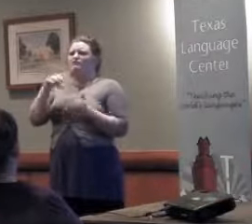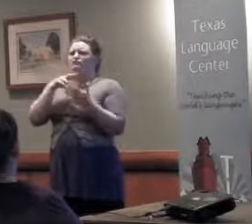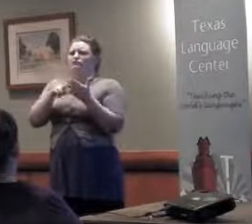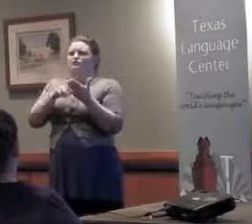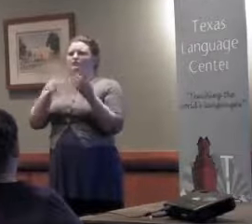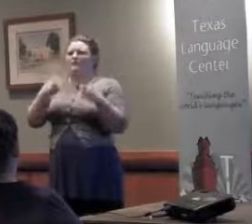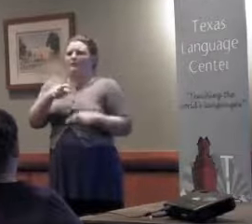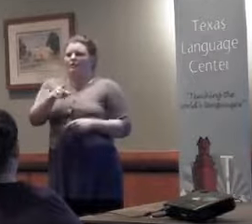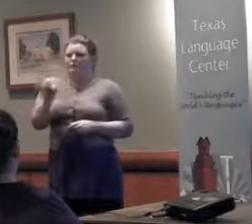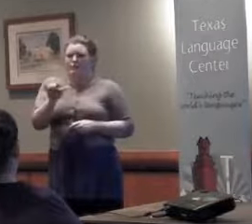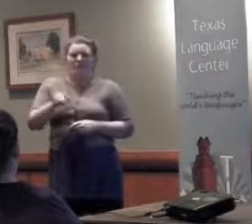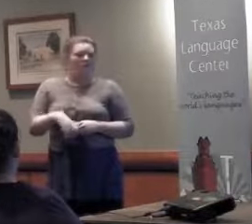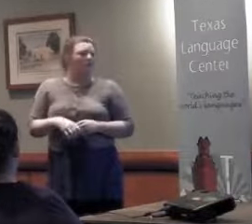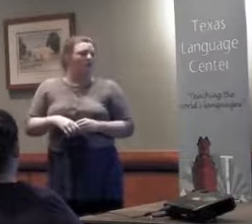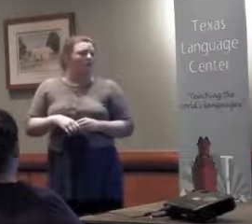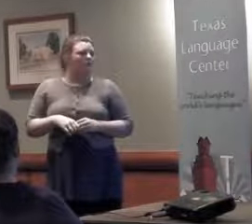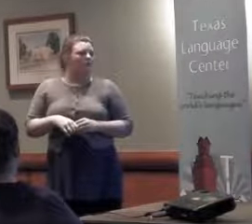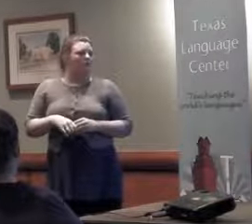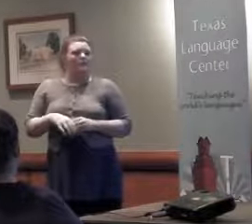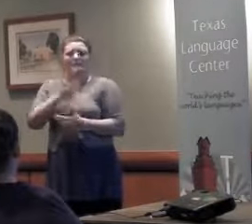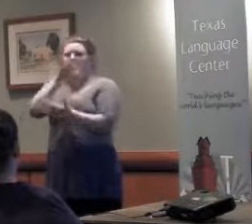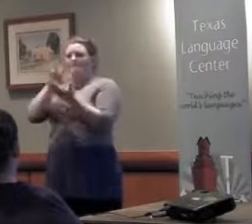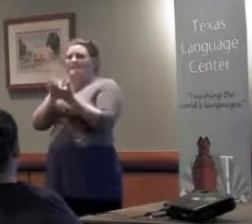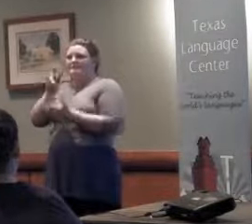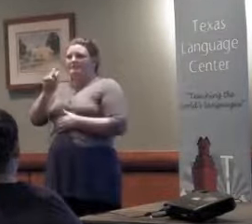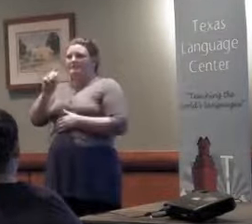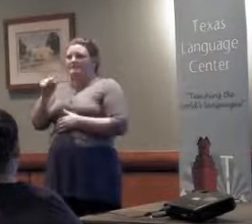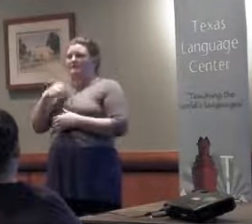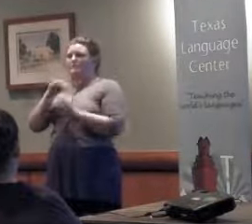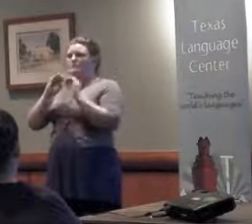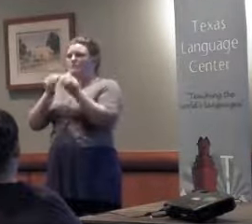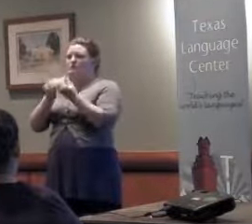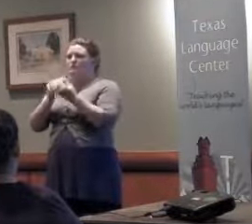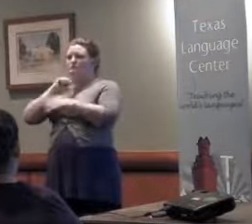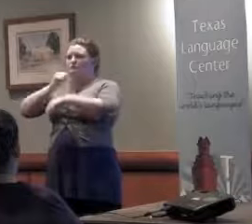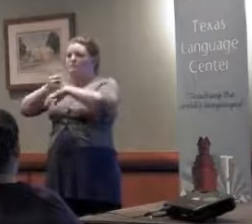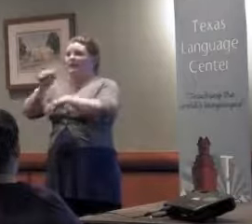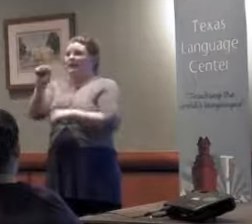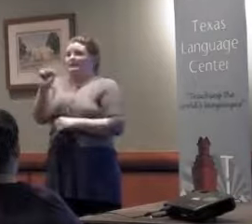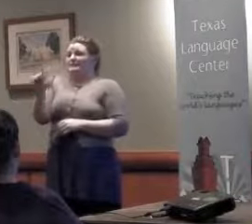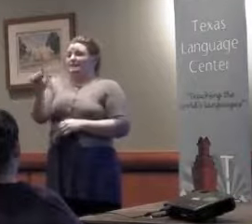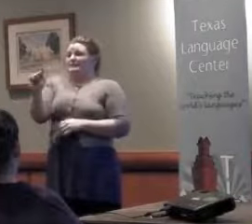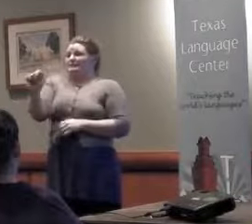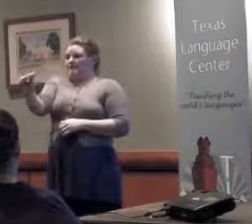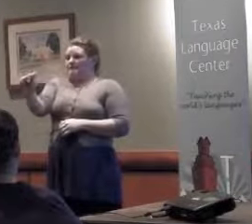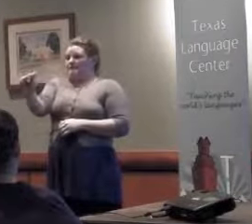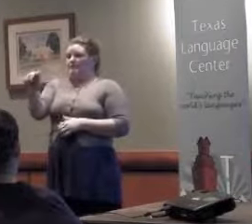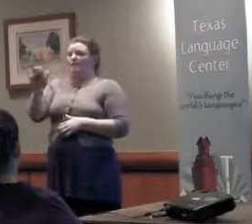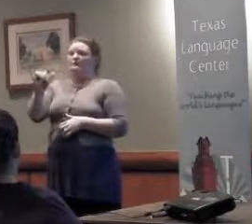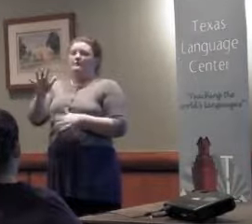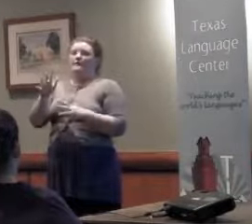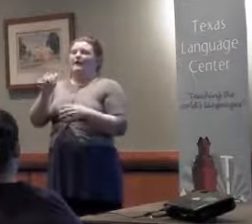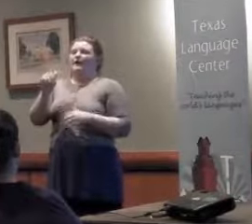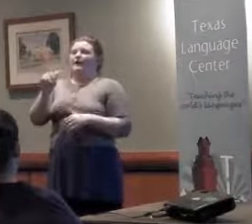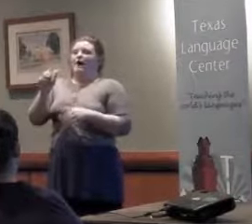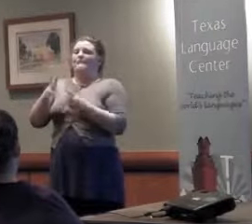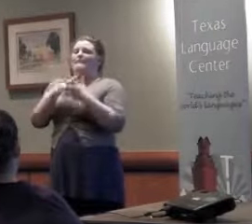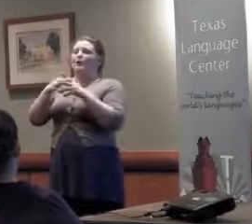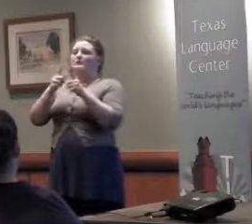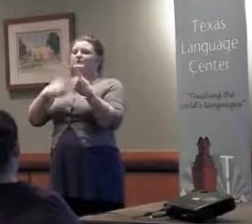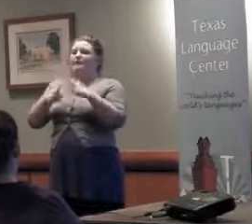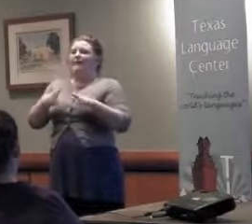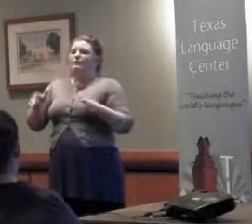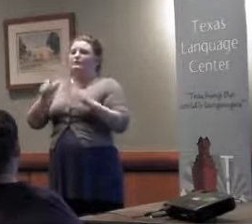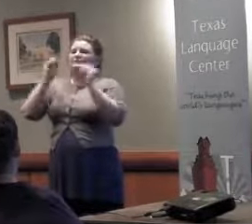well. In the mid-70s, there was an organization established called the ASLTA, or American Sign Language